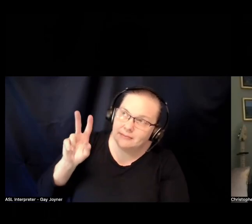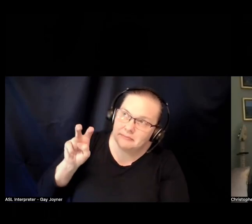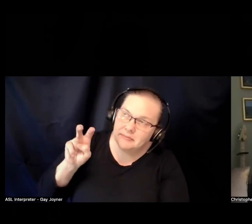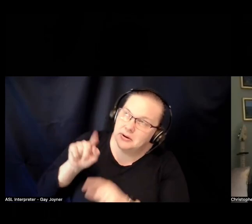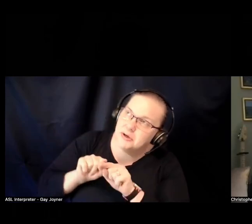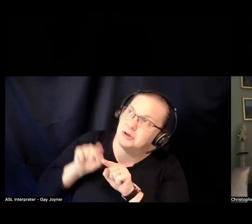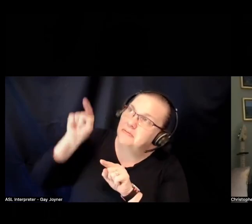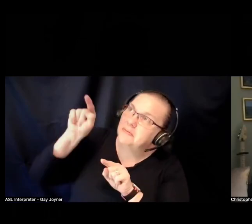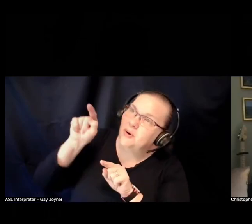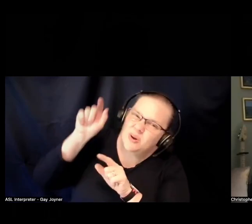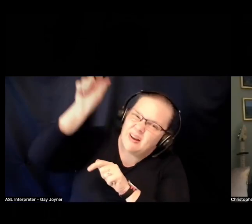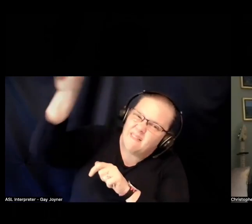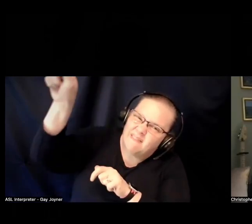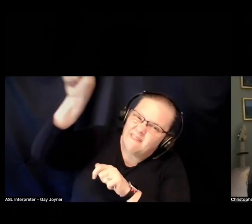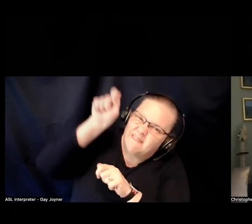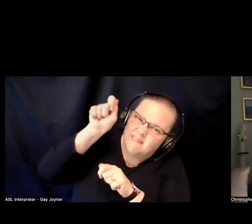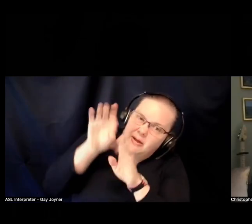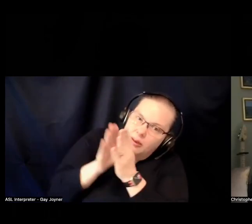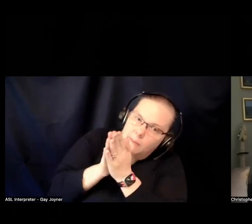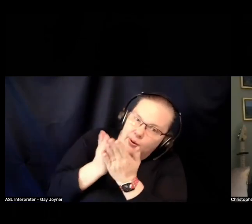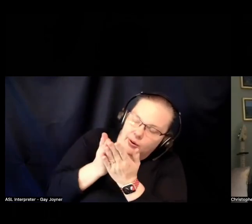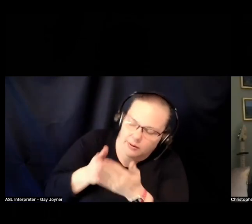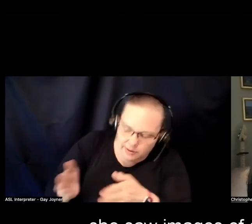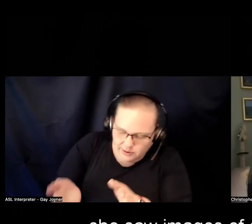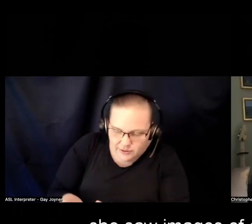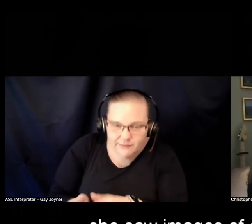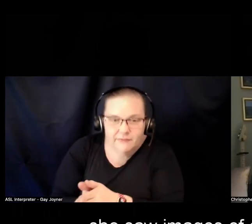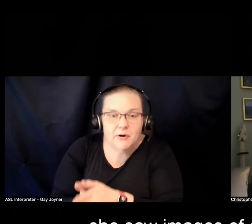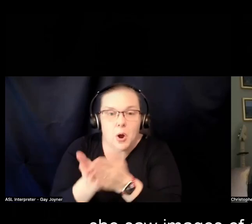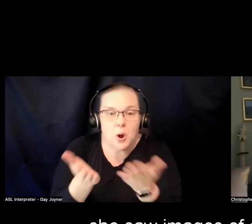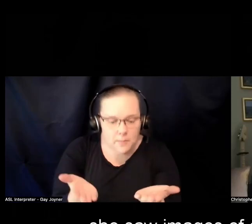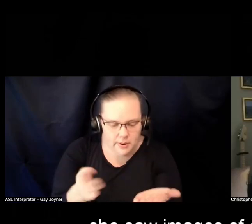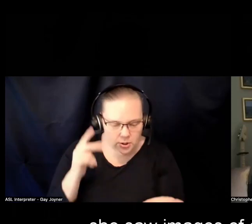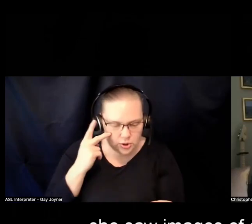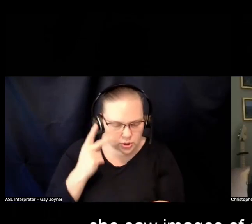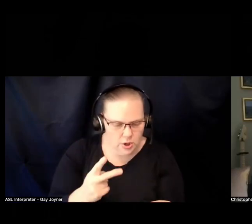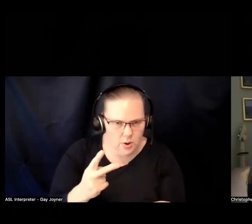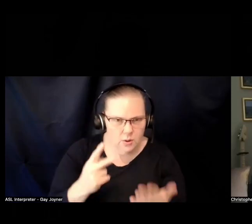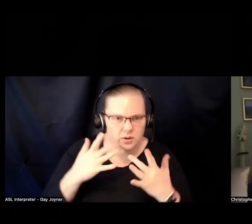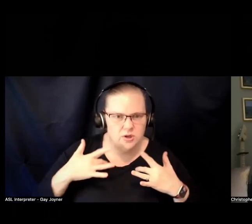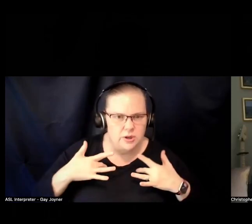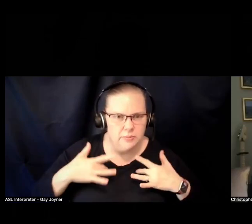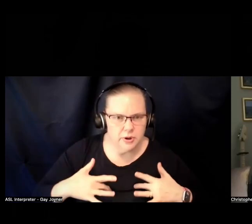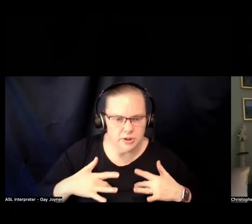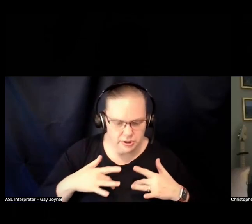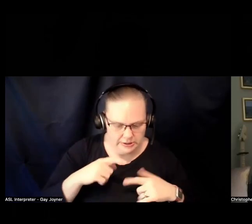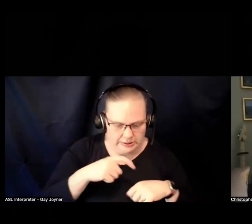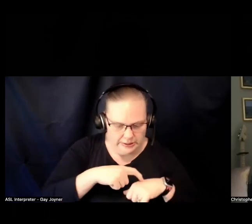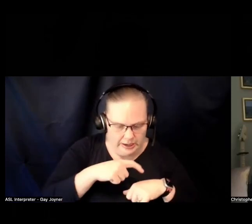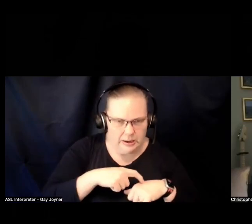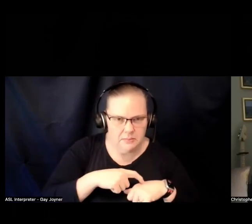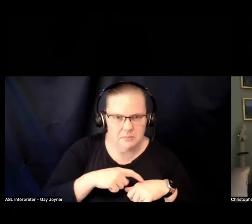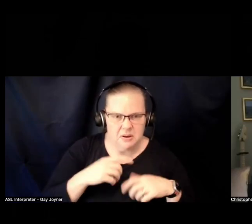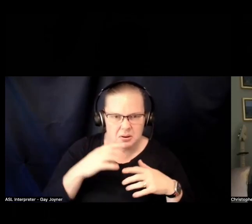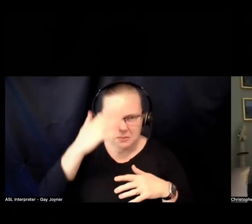boots, she was able to reach this book. Flipping it open, she saw images of Depression-era Americans. A man in a dirty